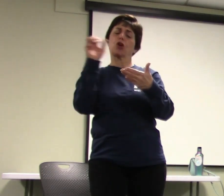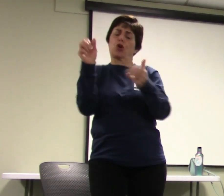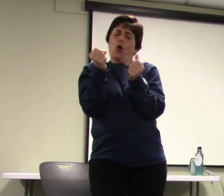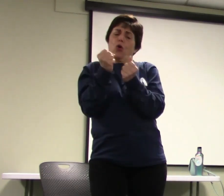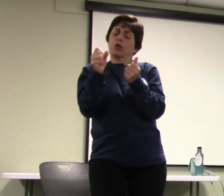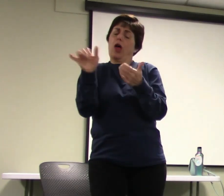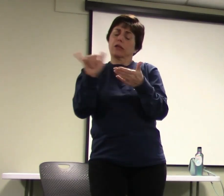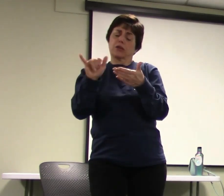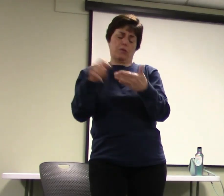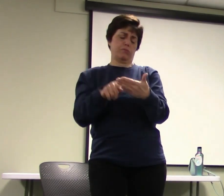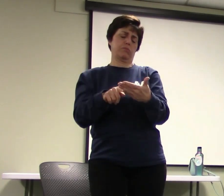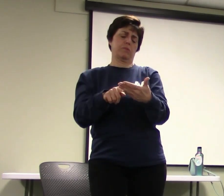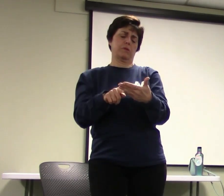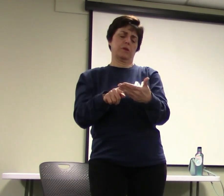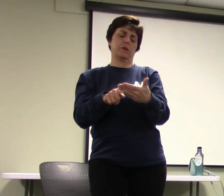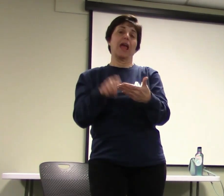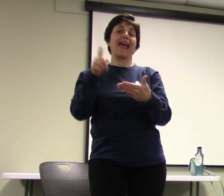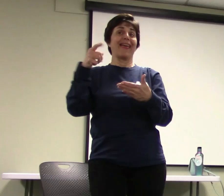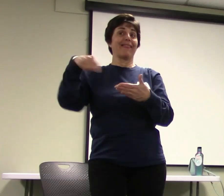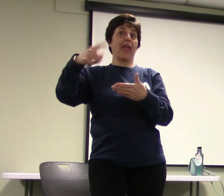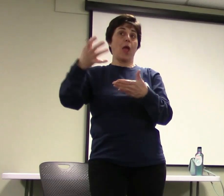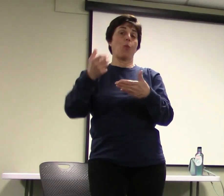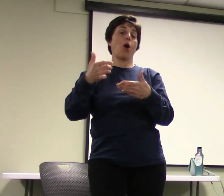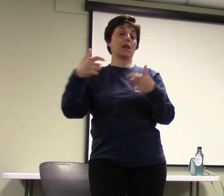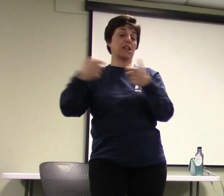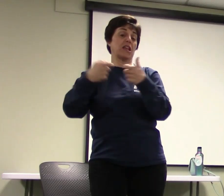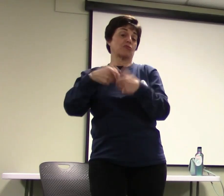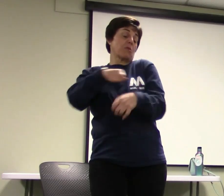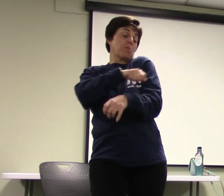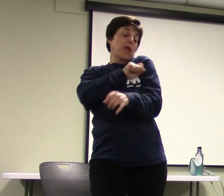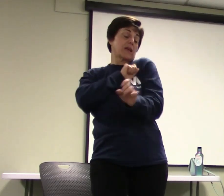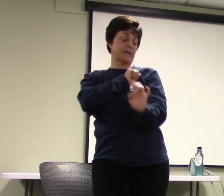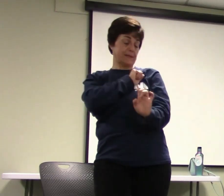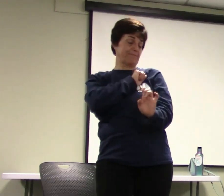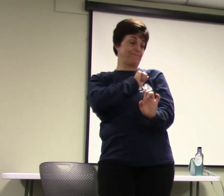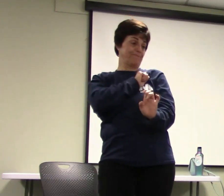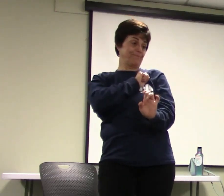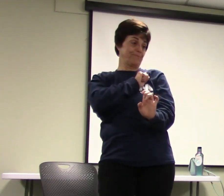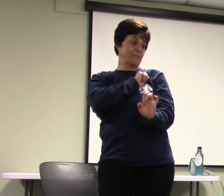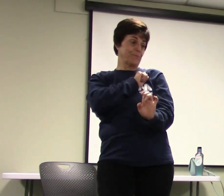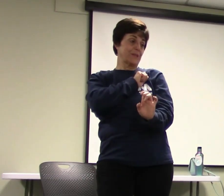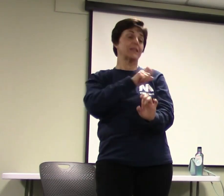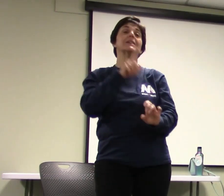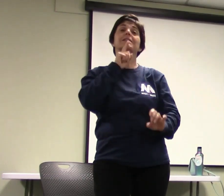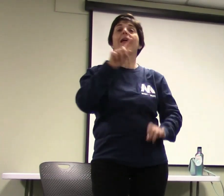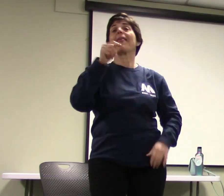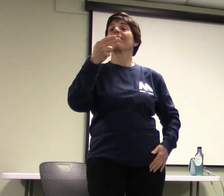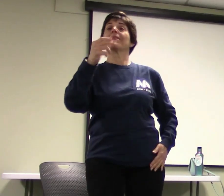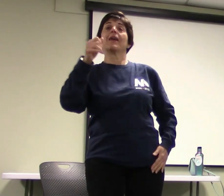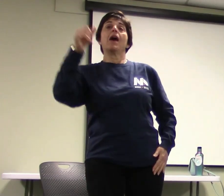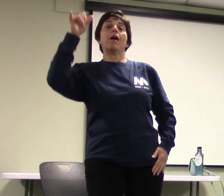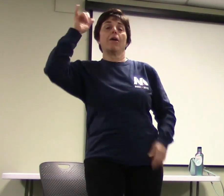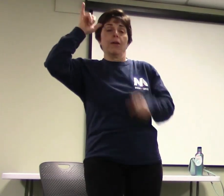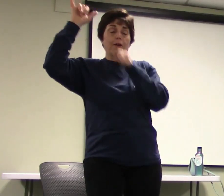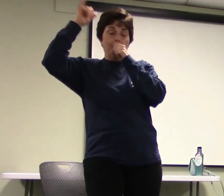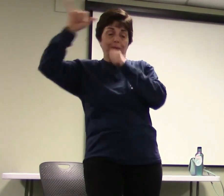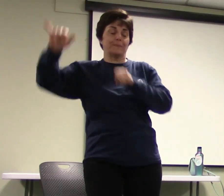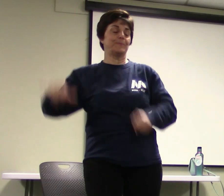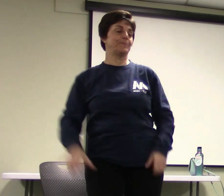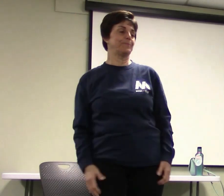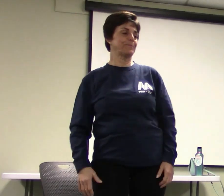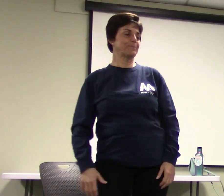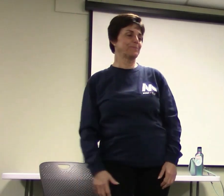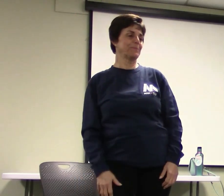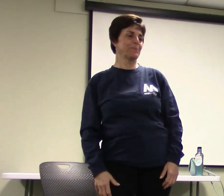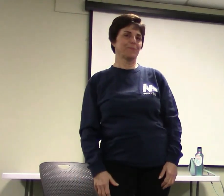cold too. They'd like electric blankets. Sincerely, the cows. The